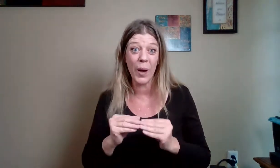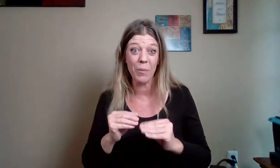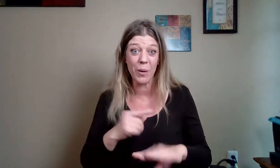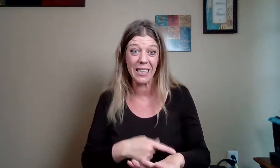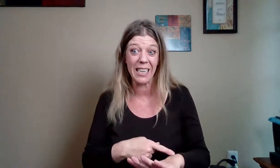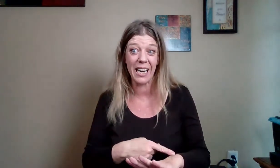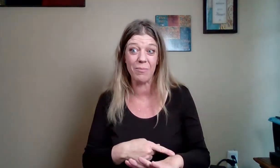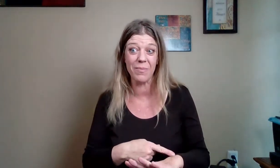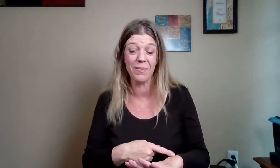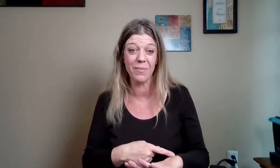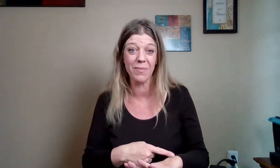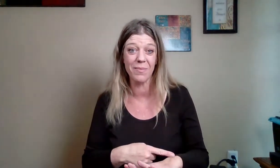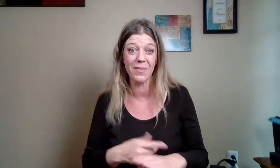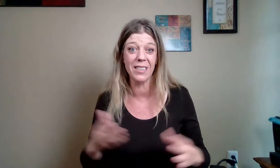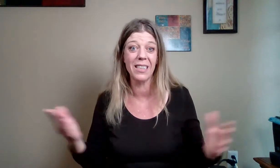One more time.